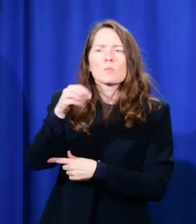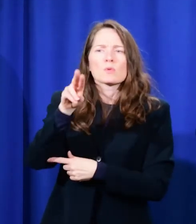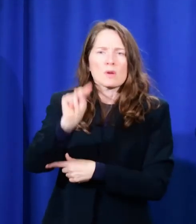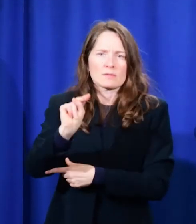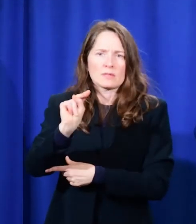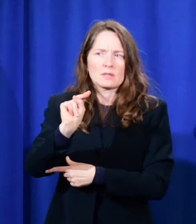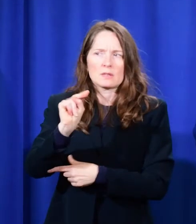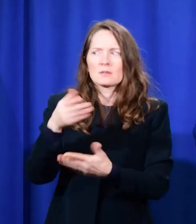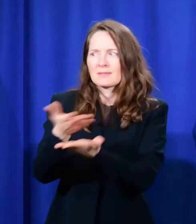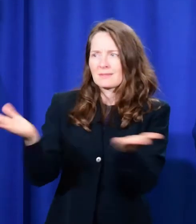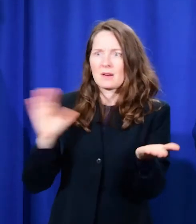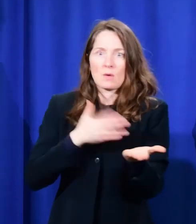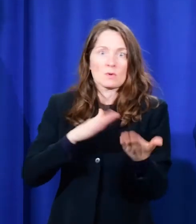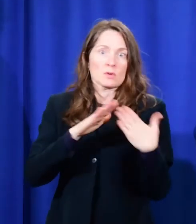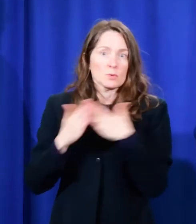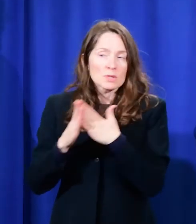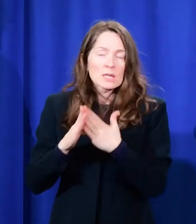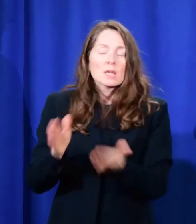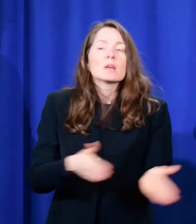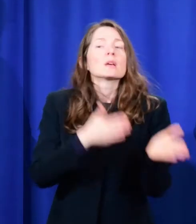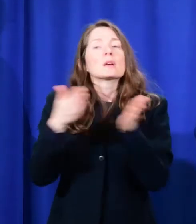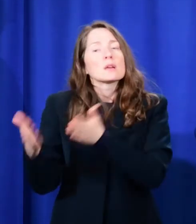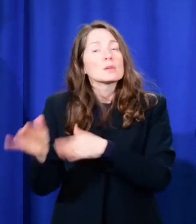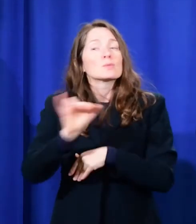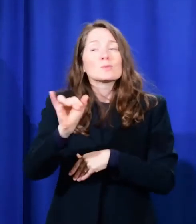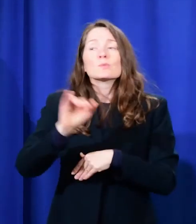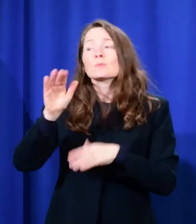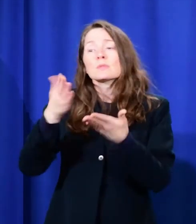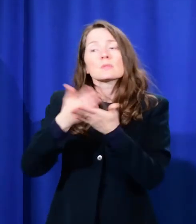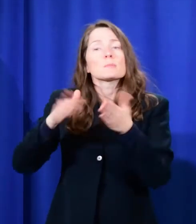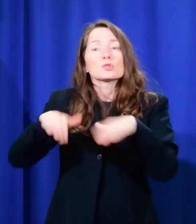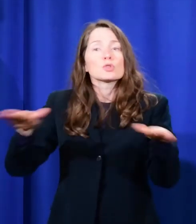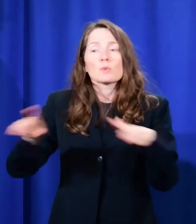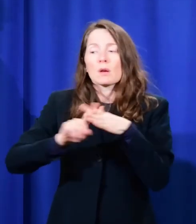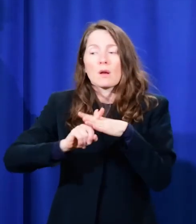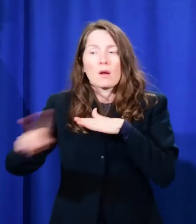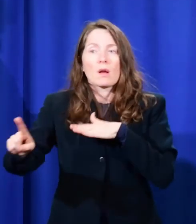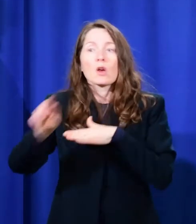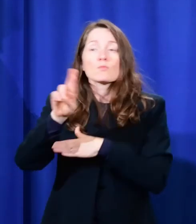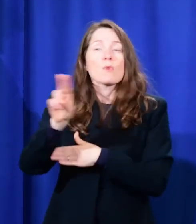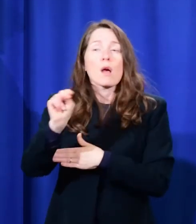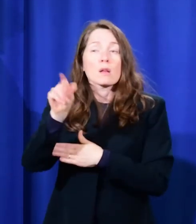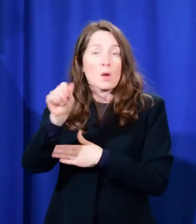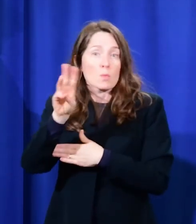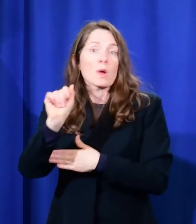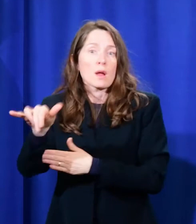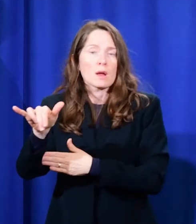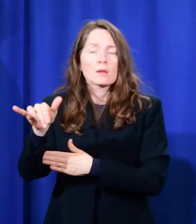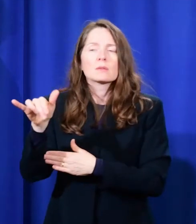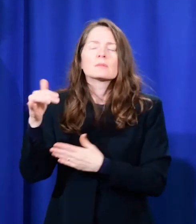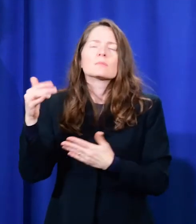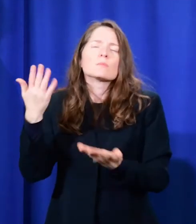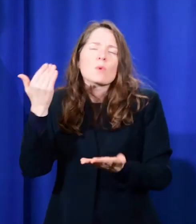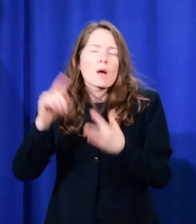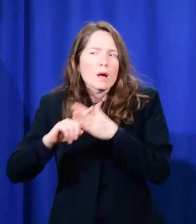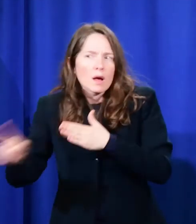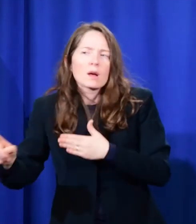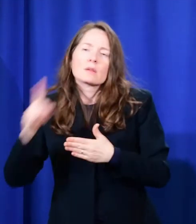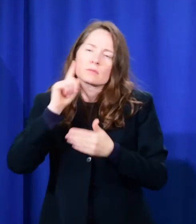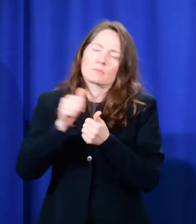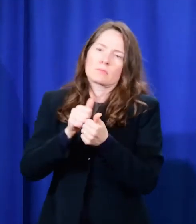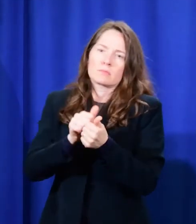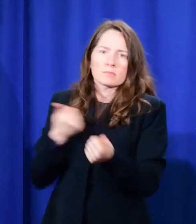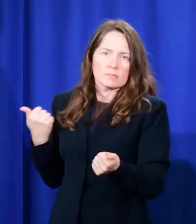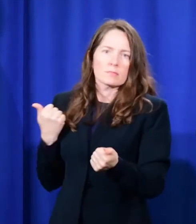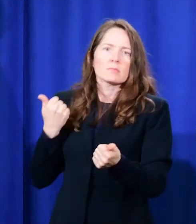recently added runaways to the victims served by the center, as many of these children are trying to escape abusive environments.